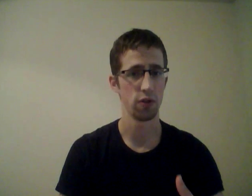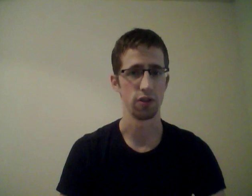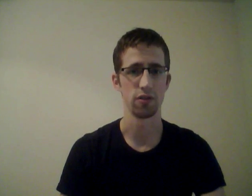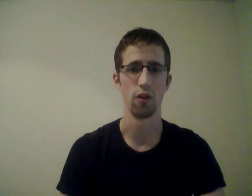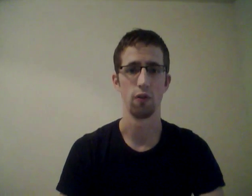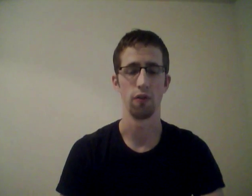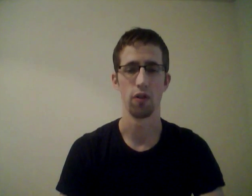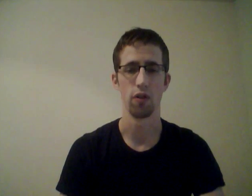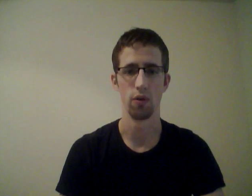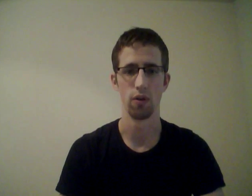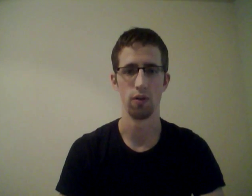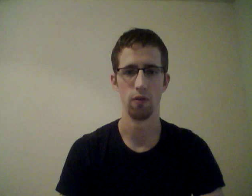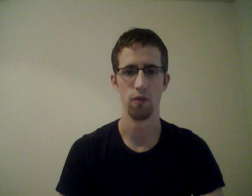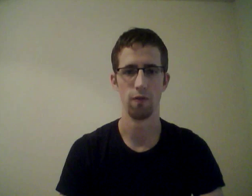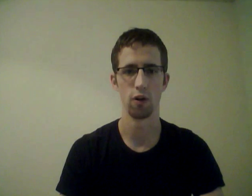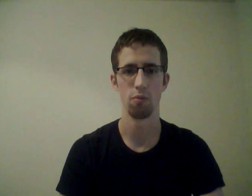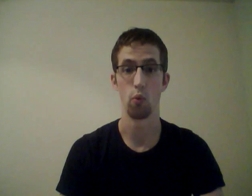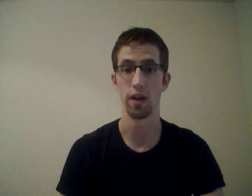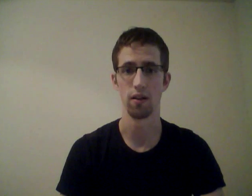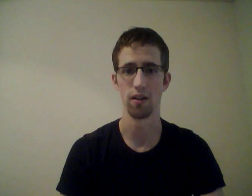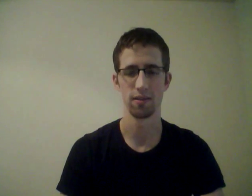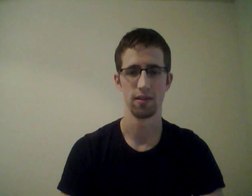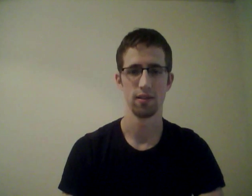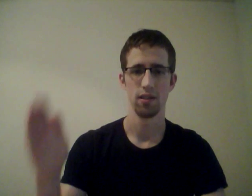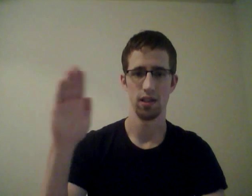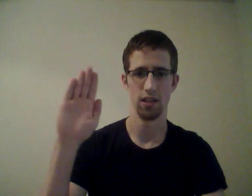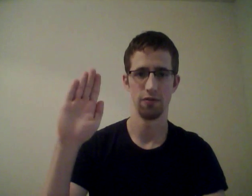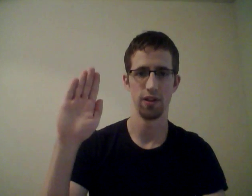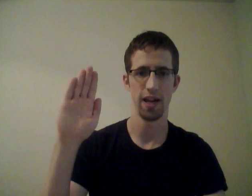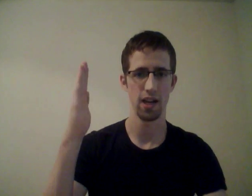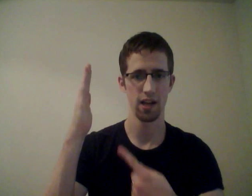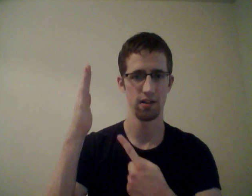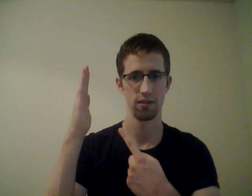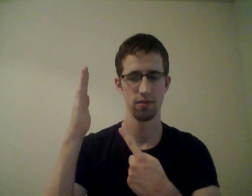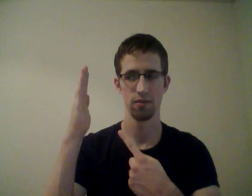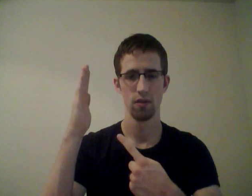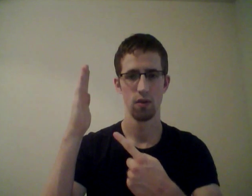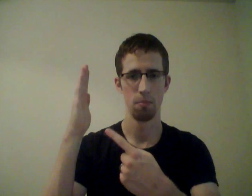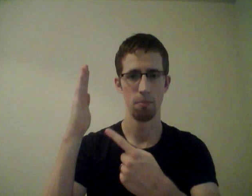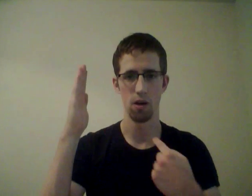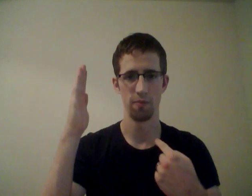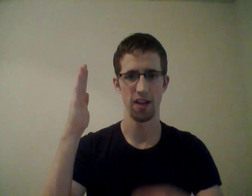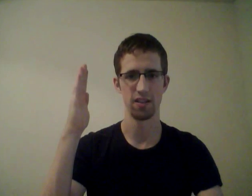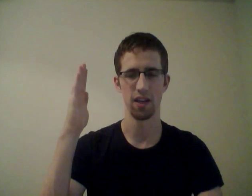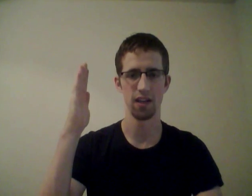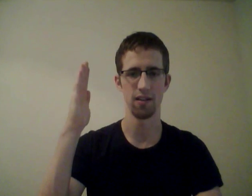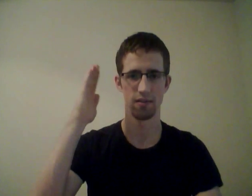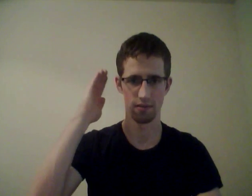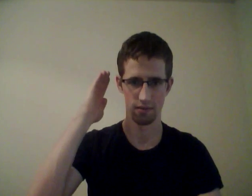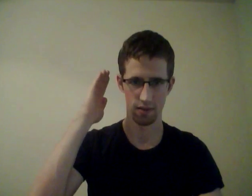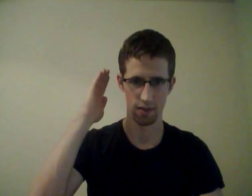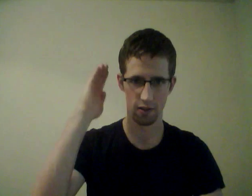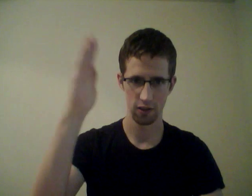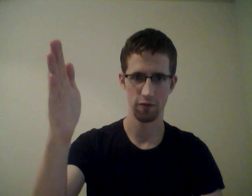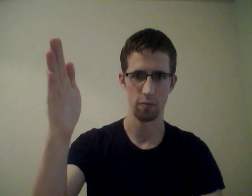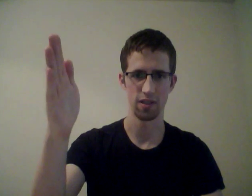future. So the verb will is a flat hand, palm facing in, from the side